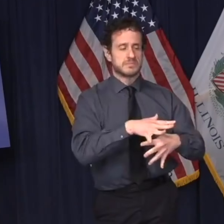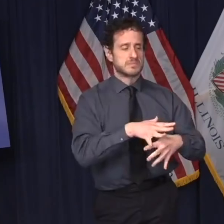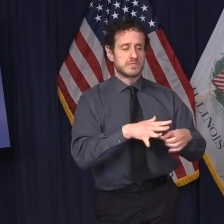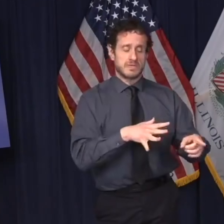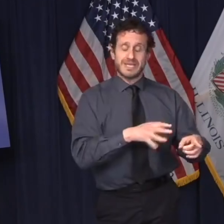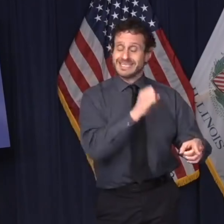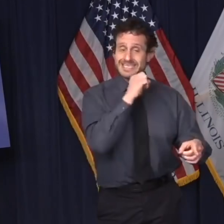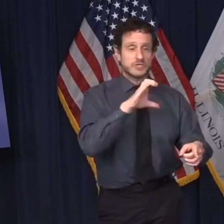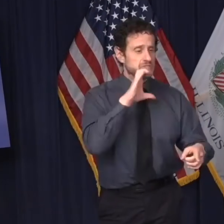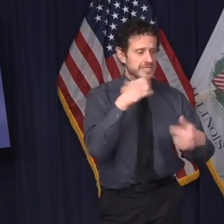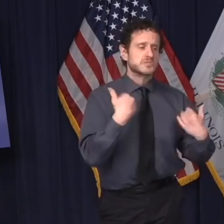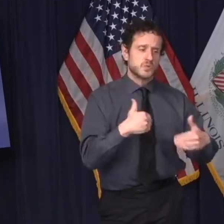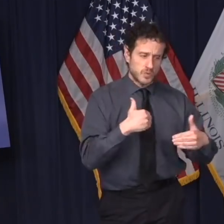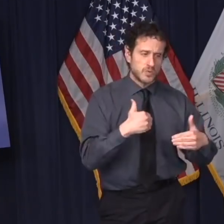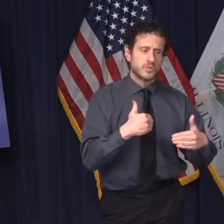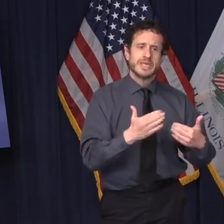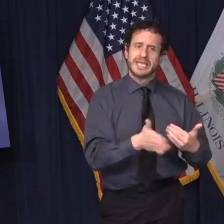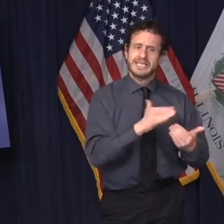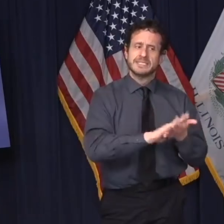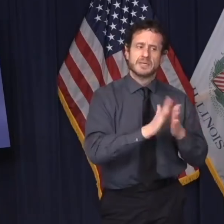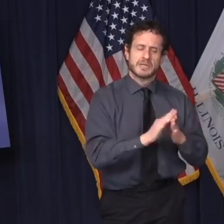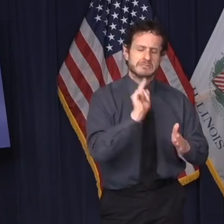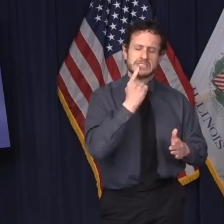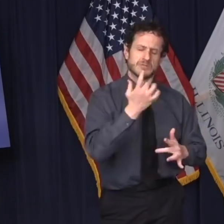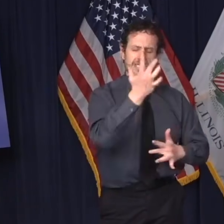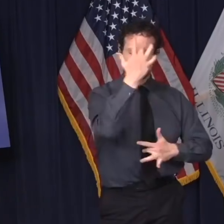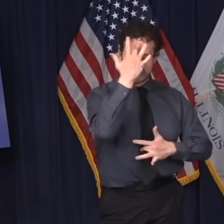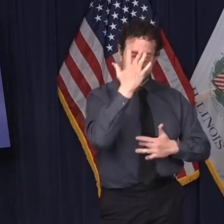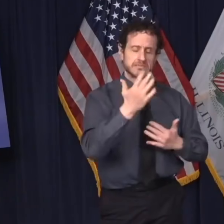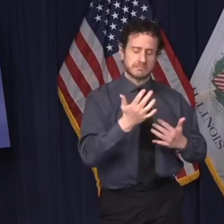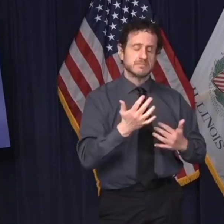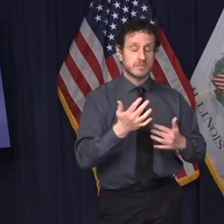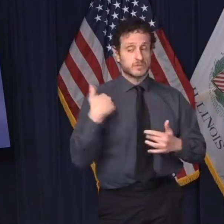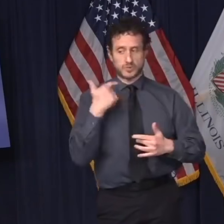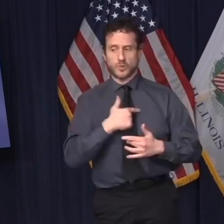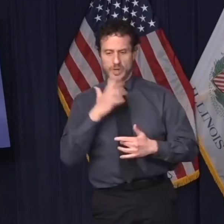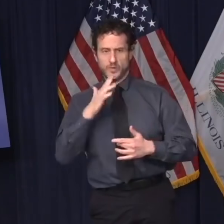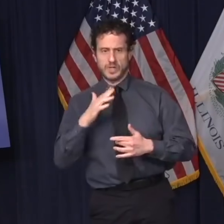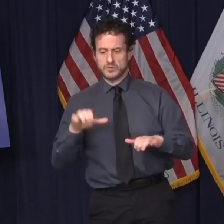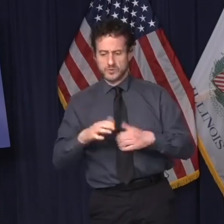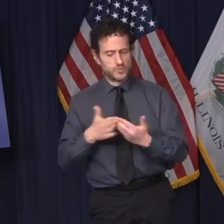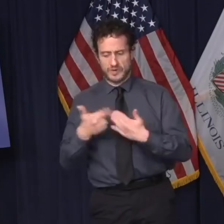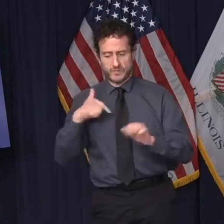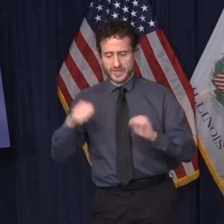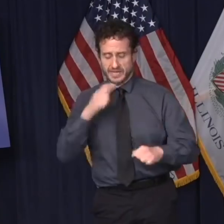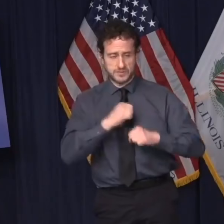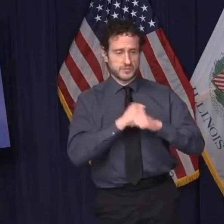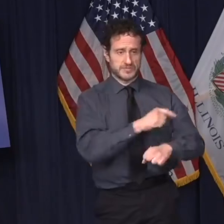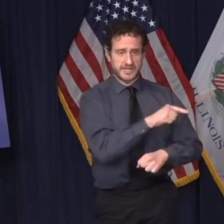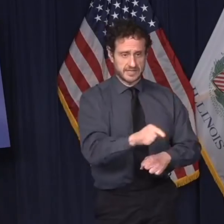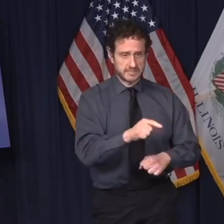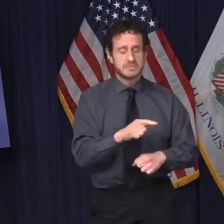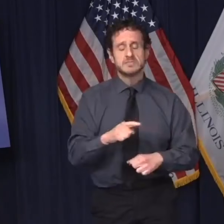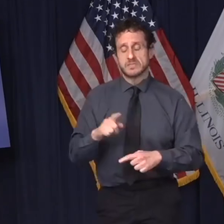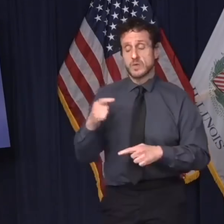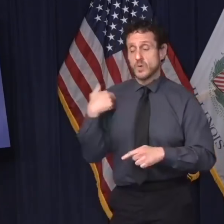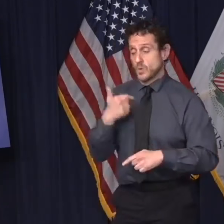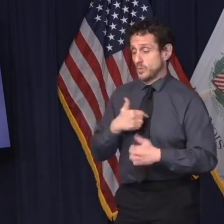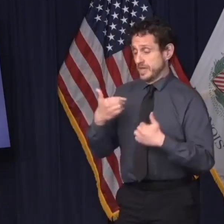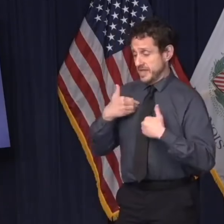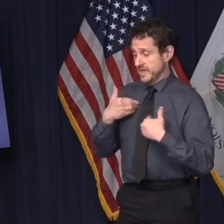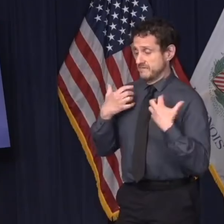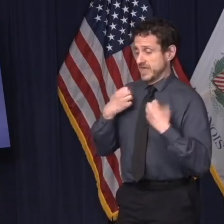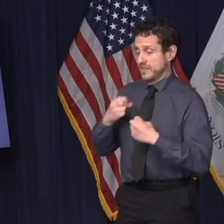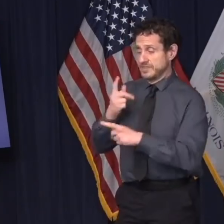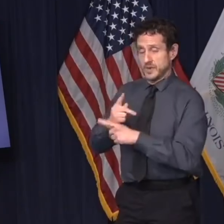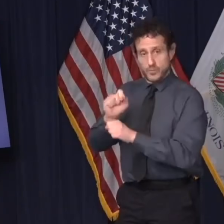everything in its power to protect them. For many weeks now, we've deployed infectious disease control experts, advisors,